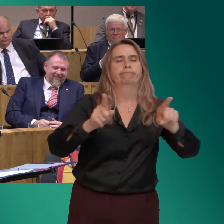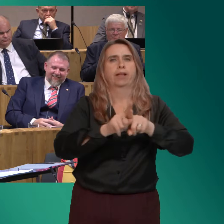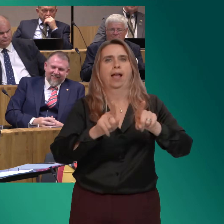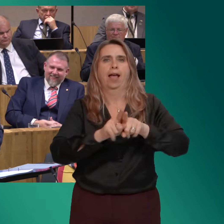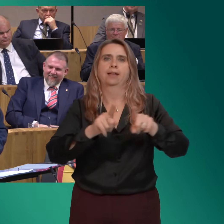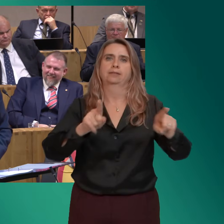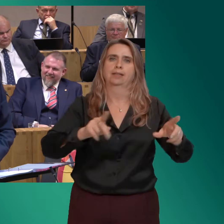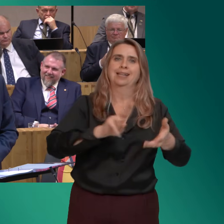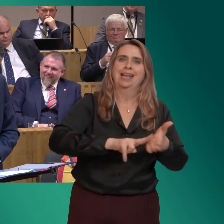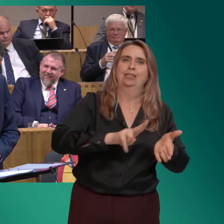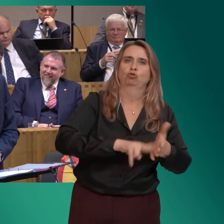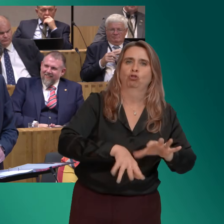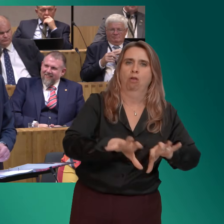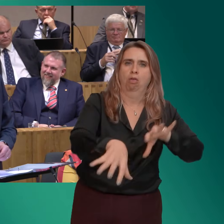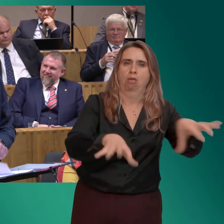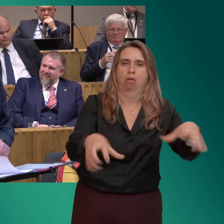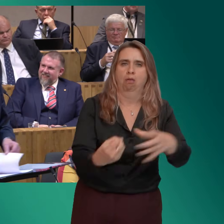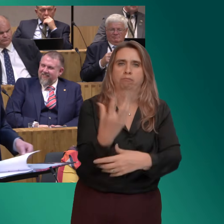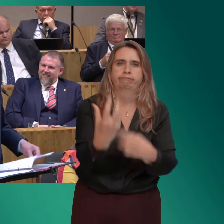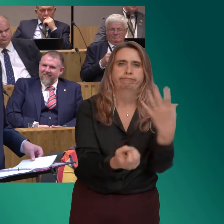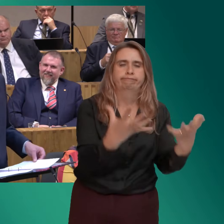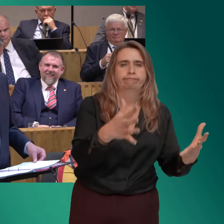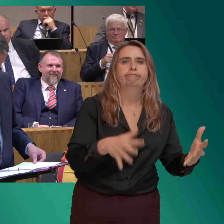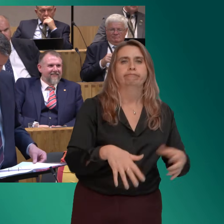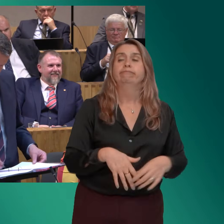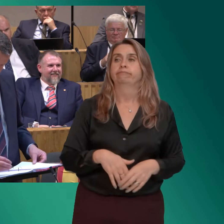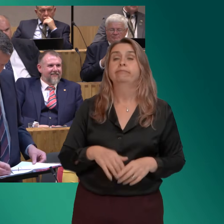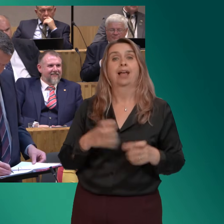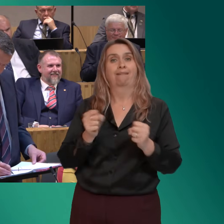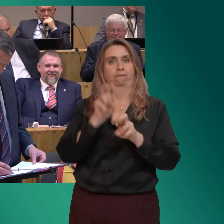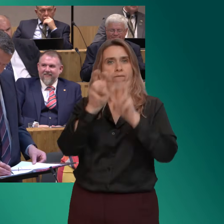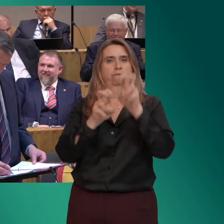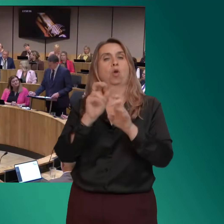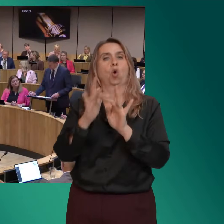Wales's progress towards net zero through an accessible online dashboard.